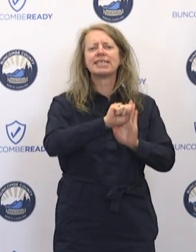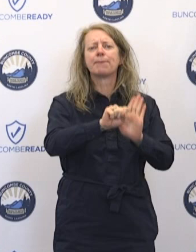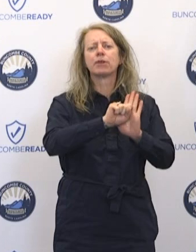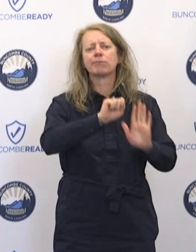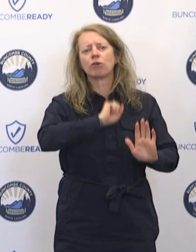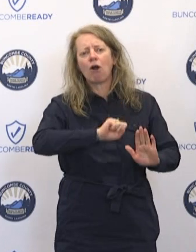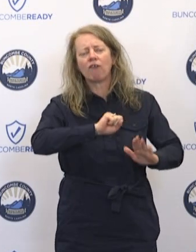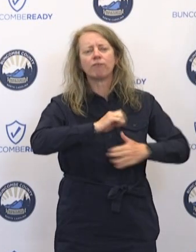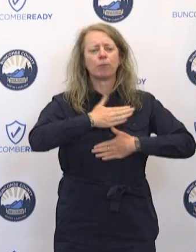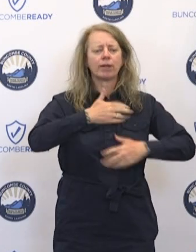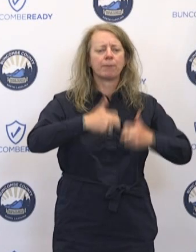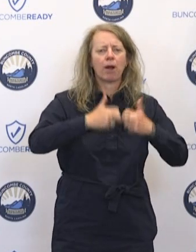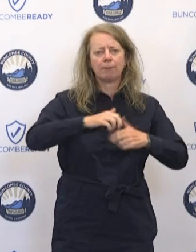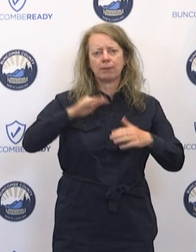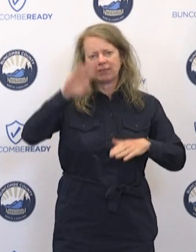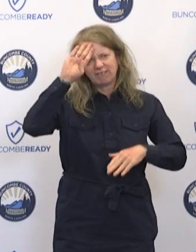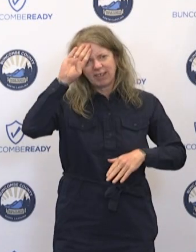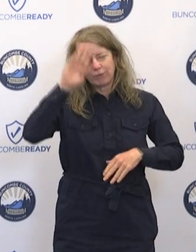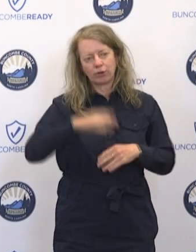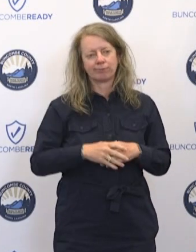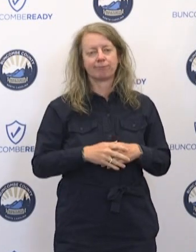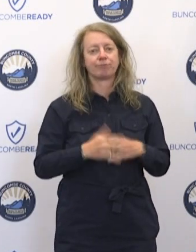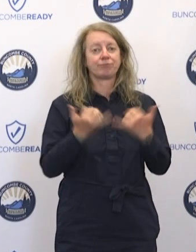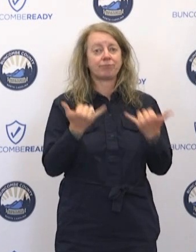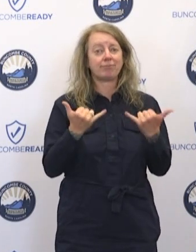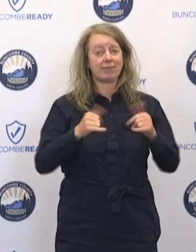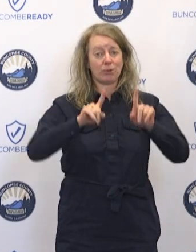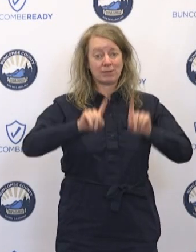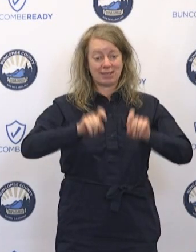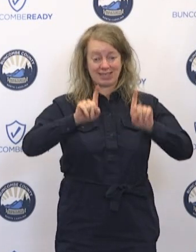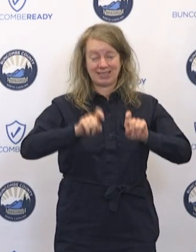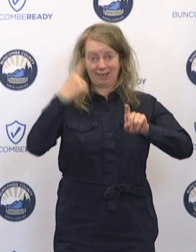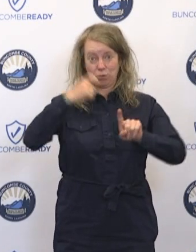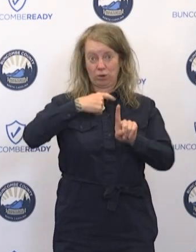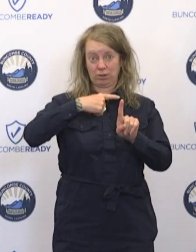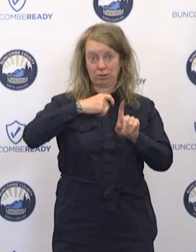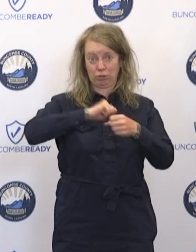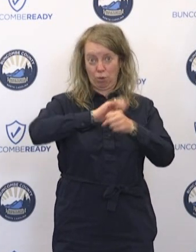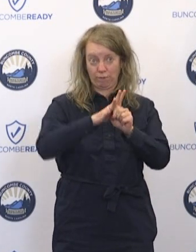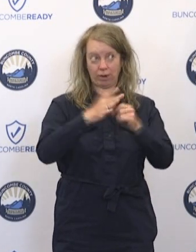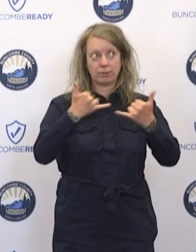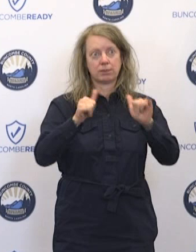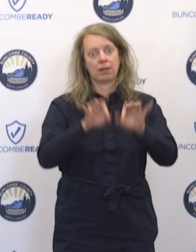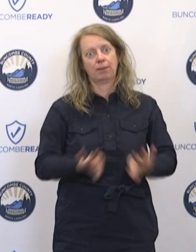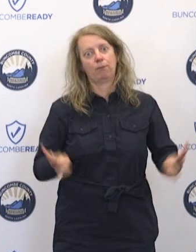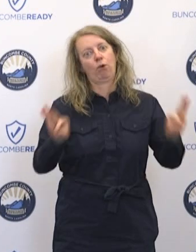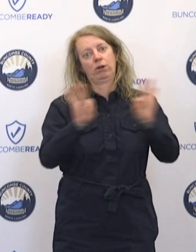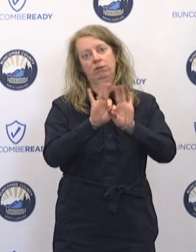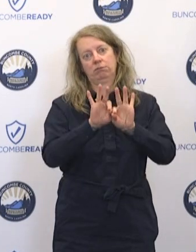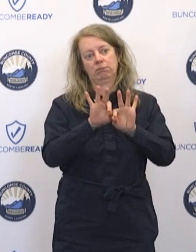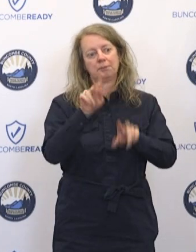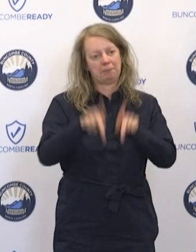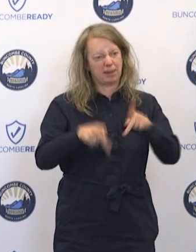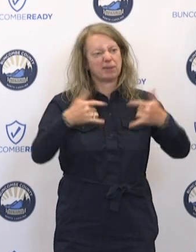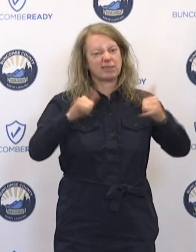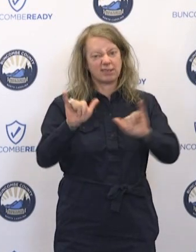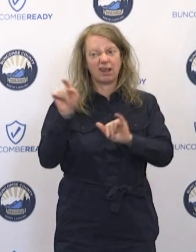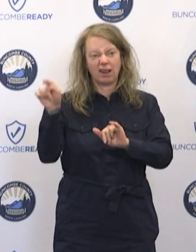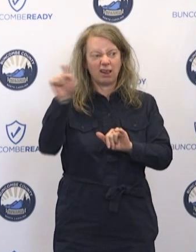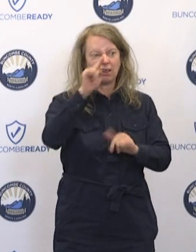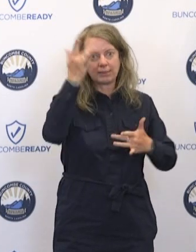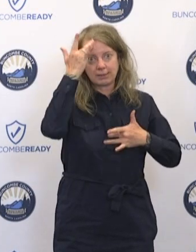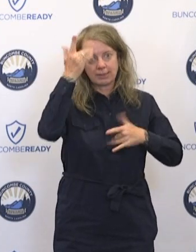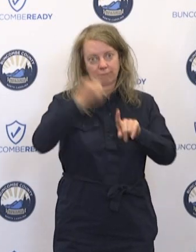And right now, testing continues to be very important. The virus continues to spread, and with its variants